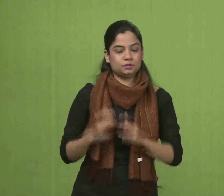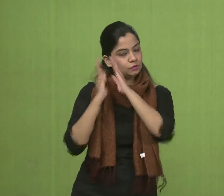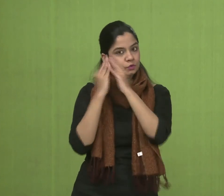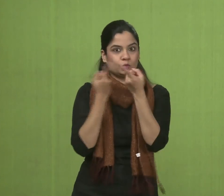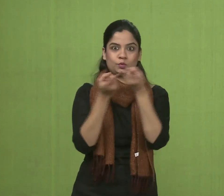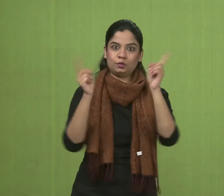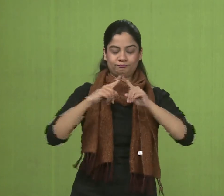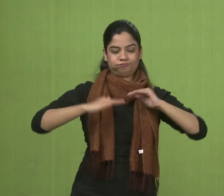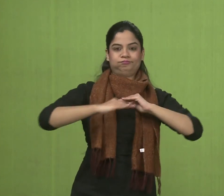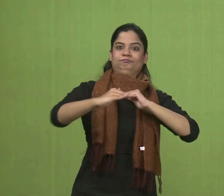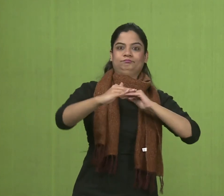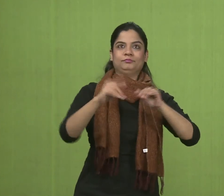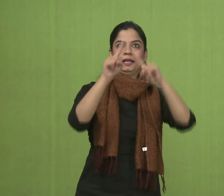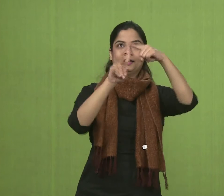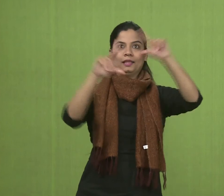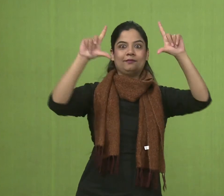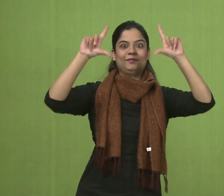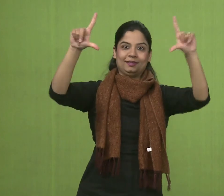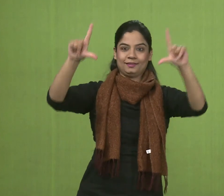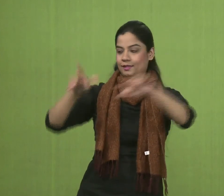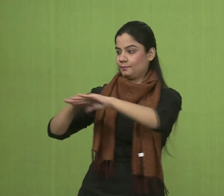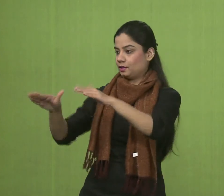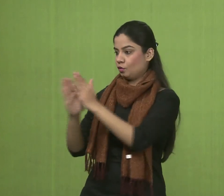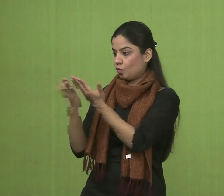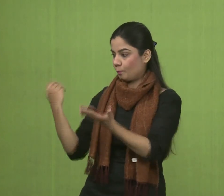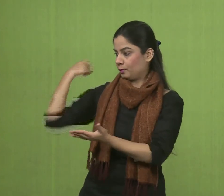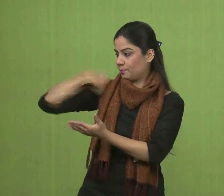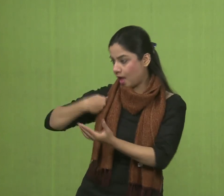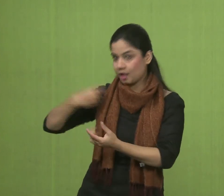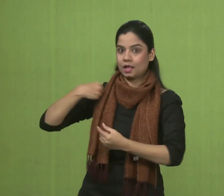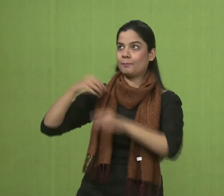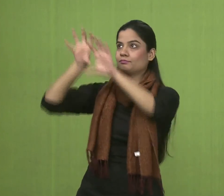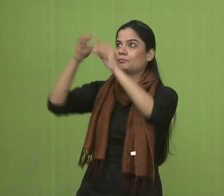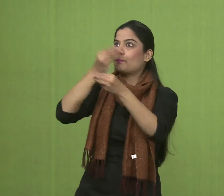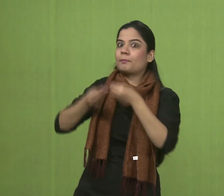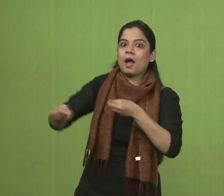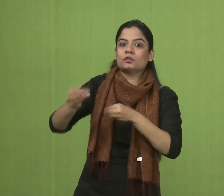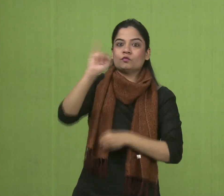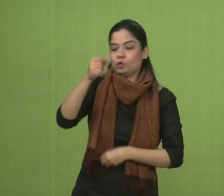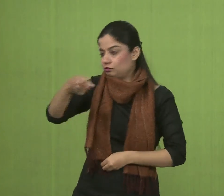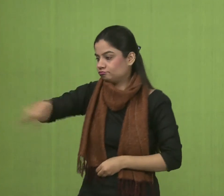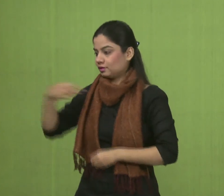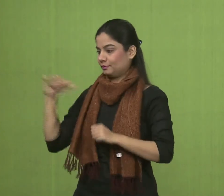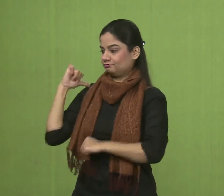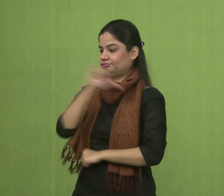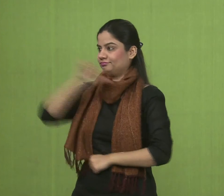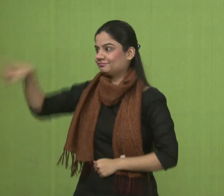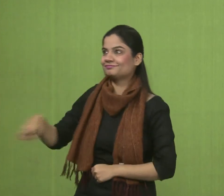For example, everything has to be kept close to what you need to do the activity in. For example,